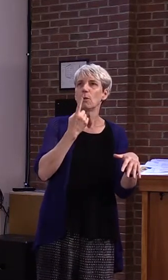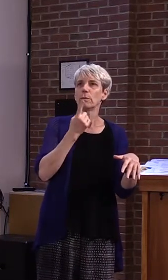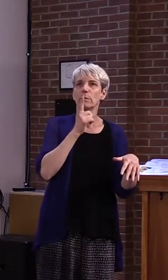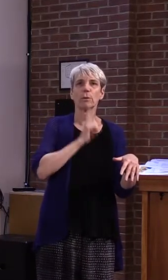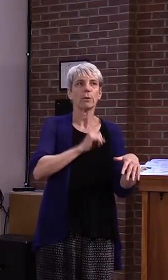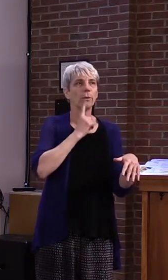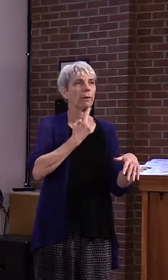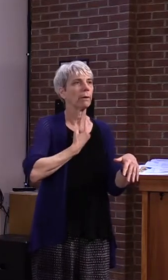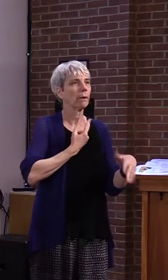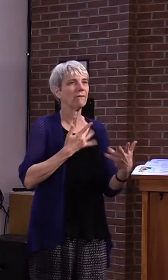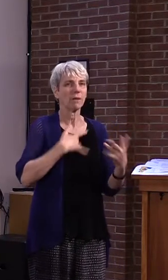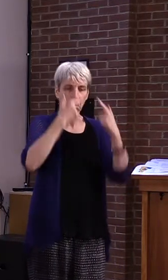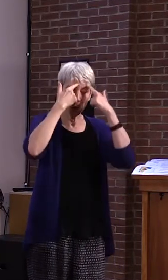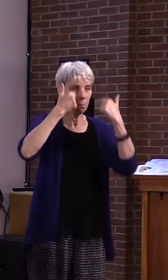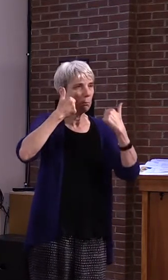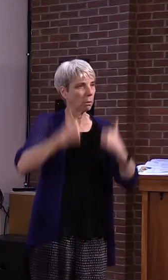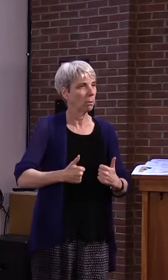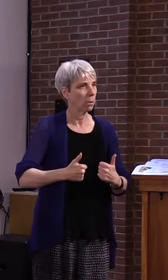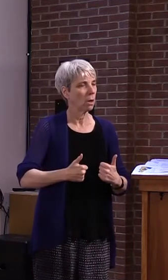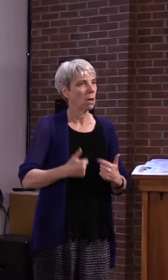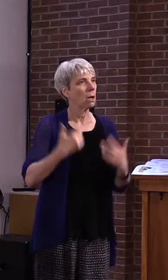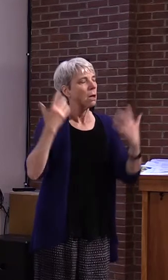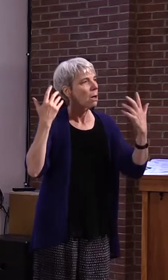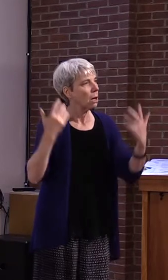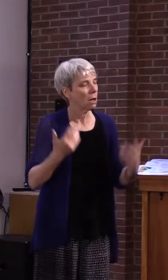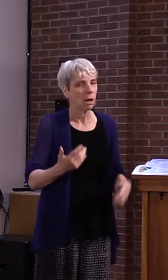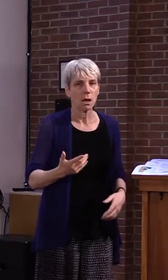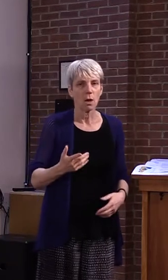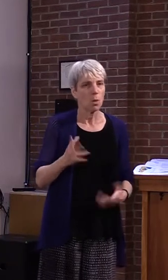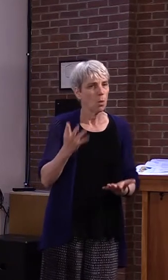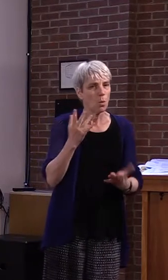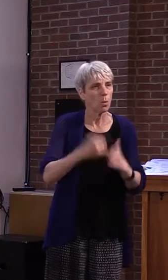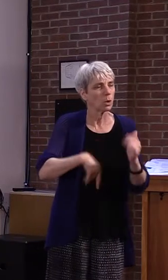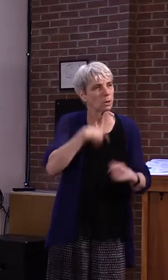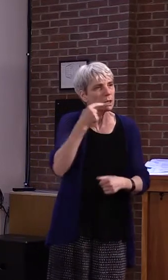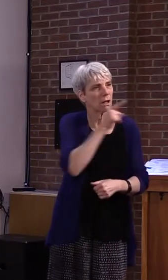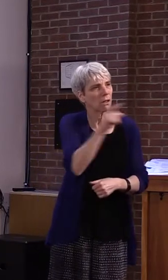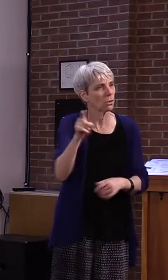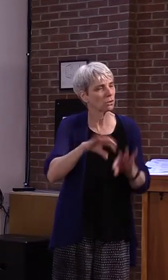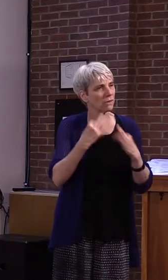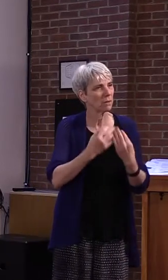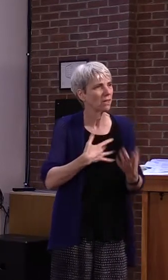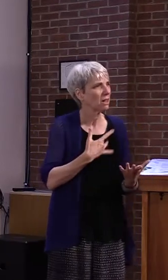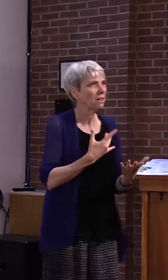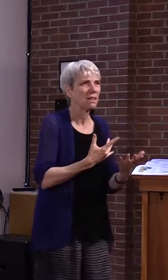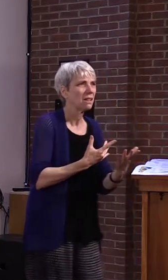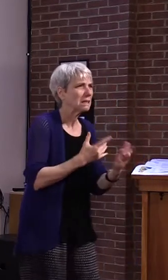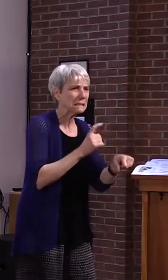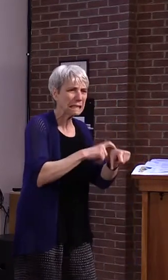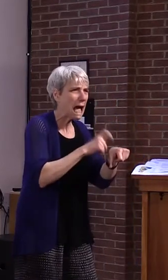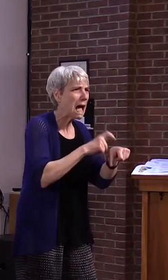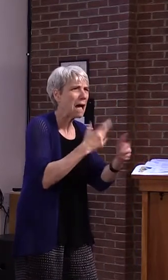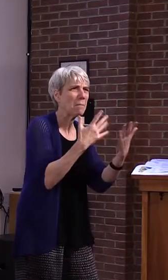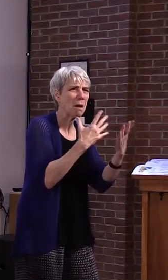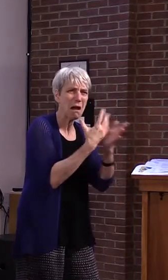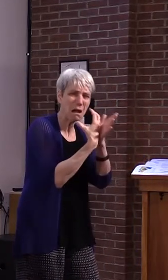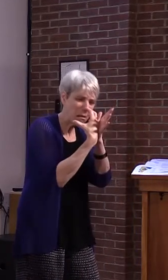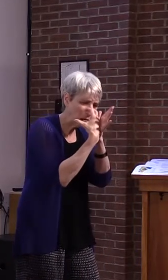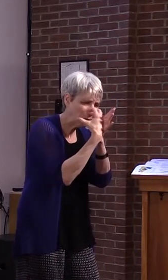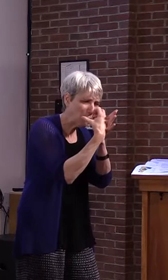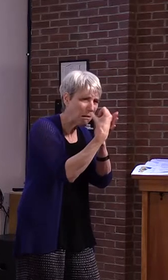message for families who say we're never gonna get this time back with our loved ones and we're sitting here waiting